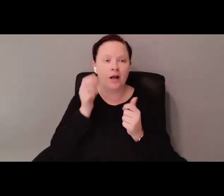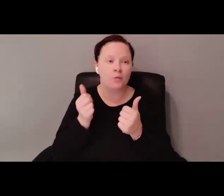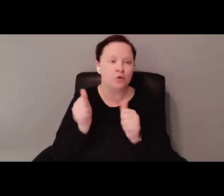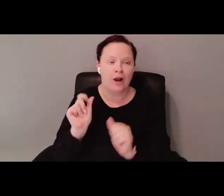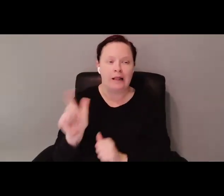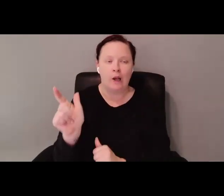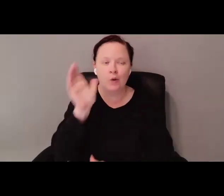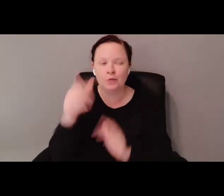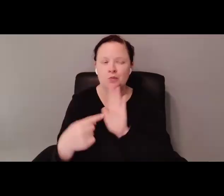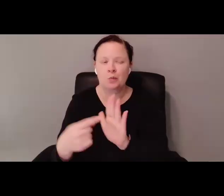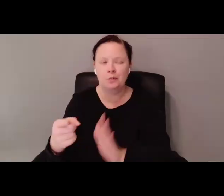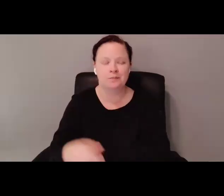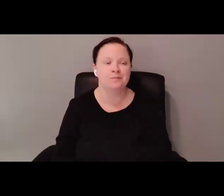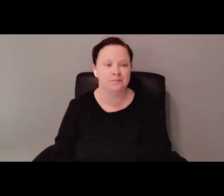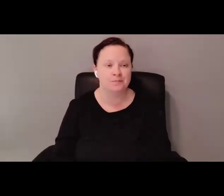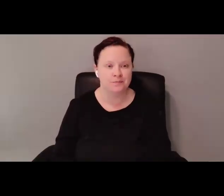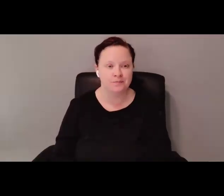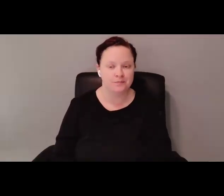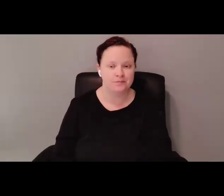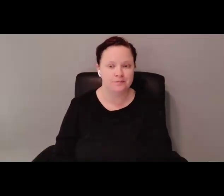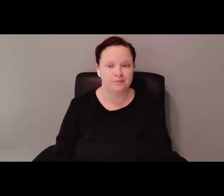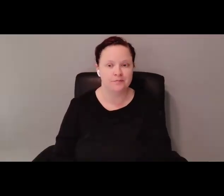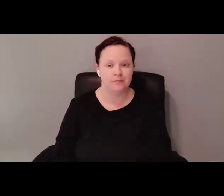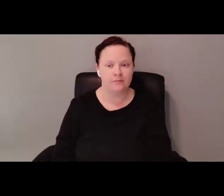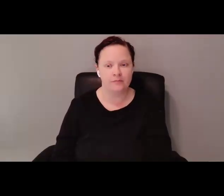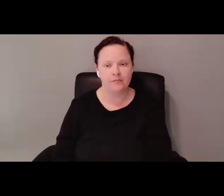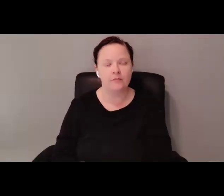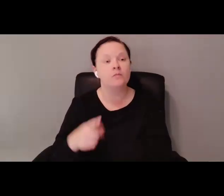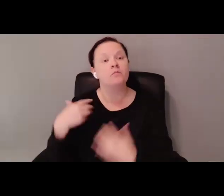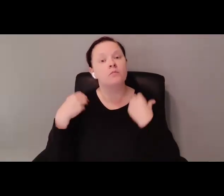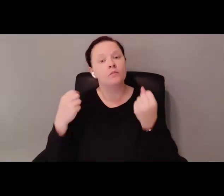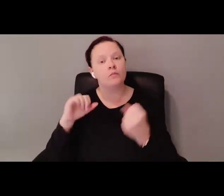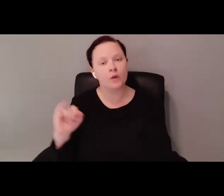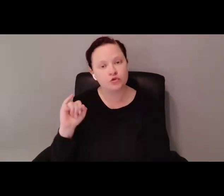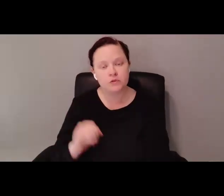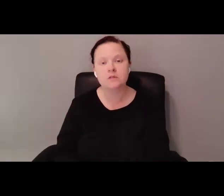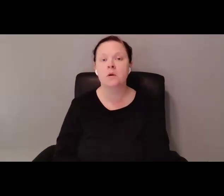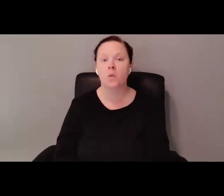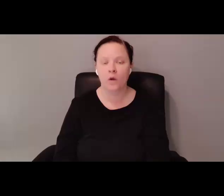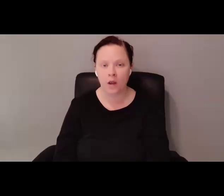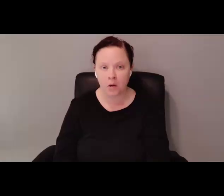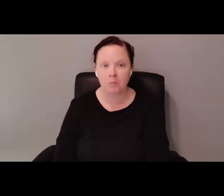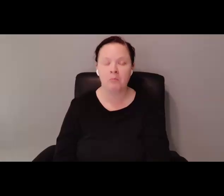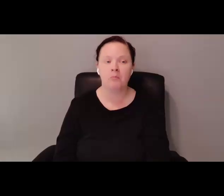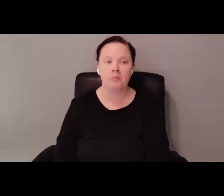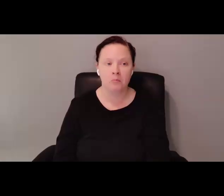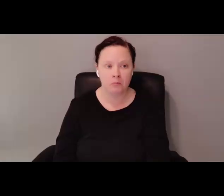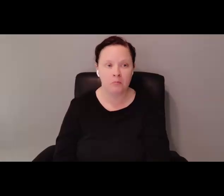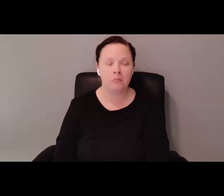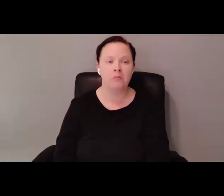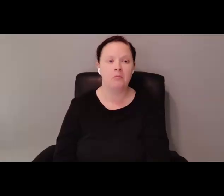on later and you'll see if I can handle it. Health insurance. Okay. So,